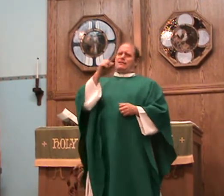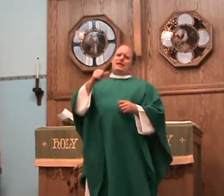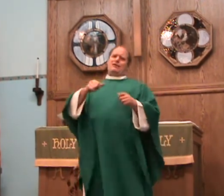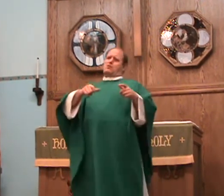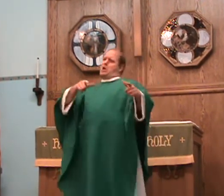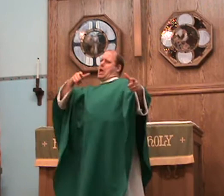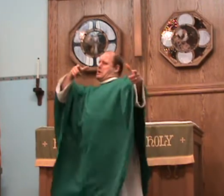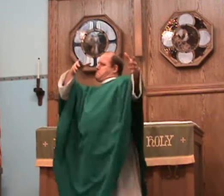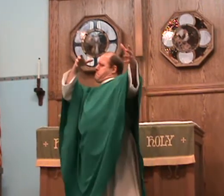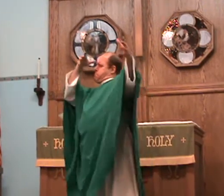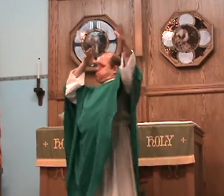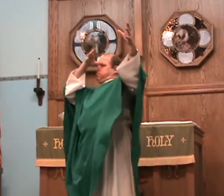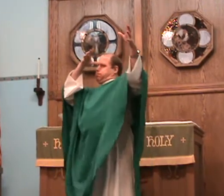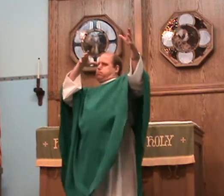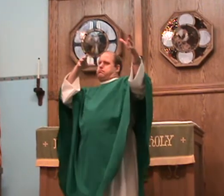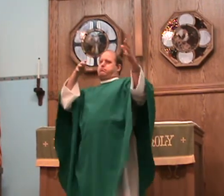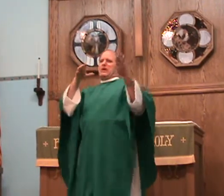They were not big